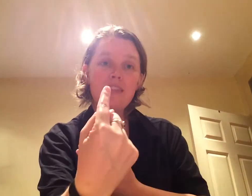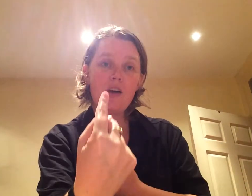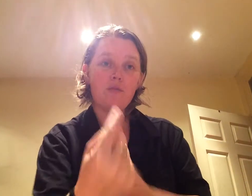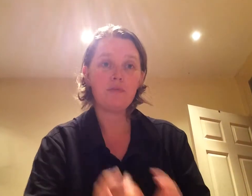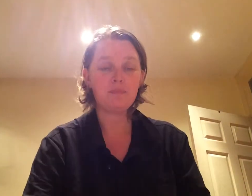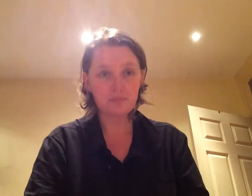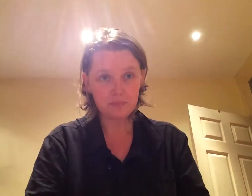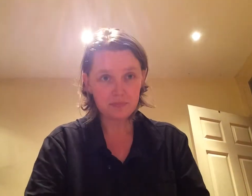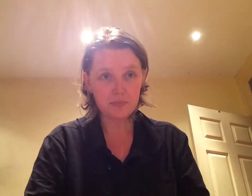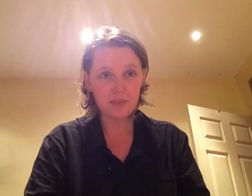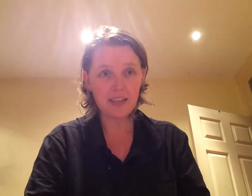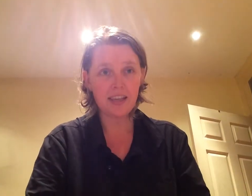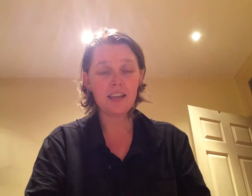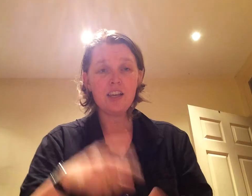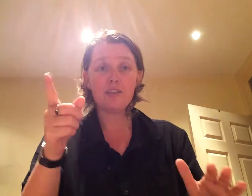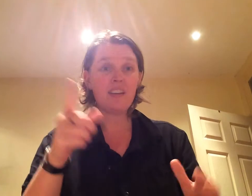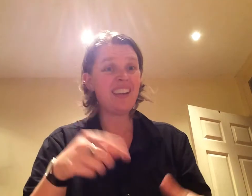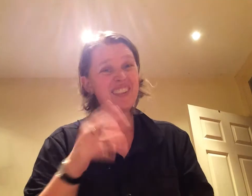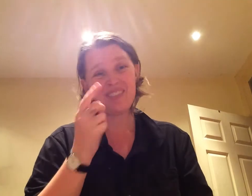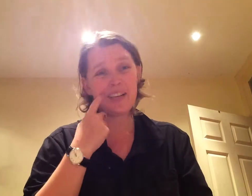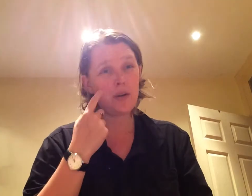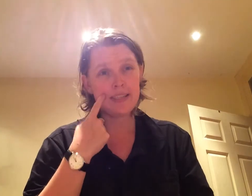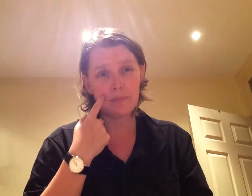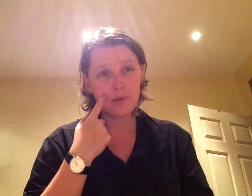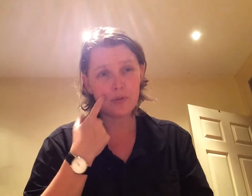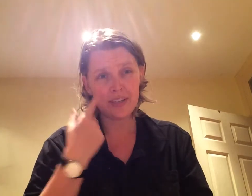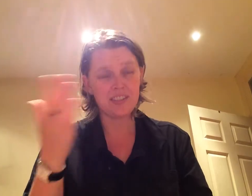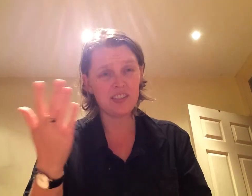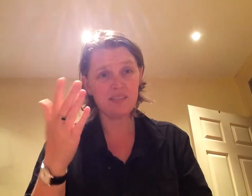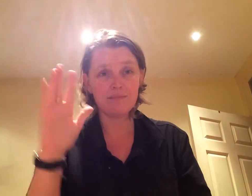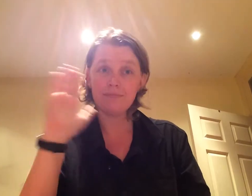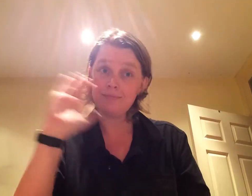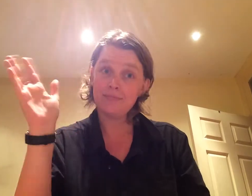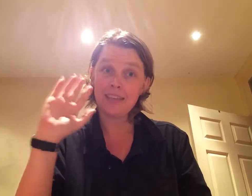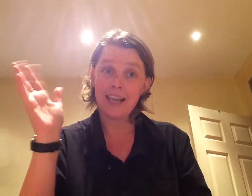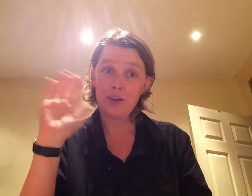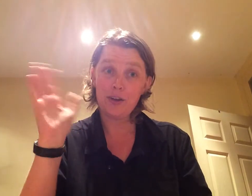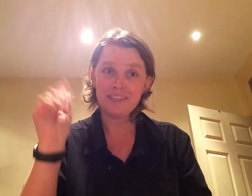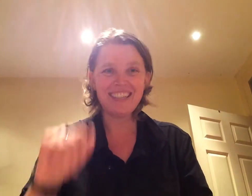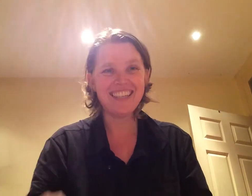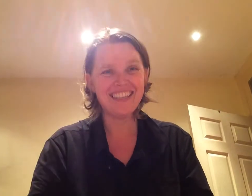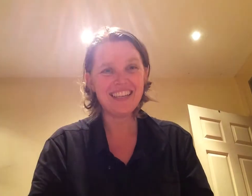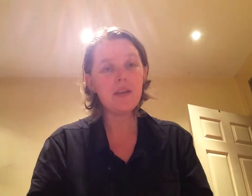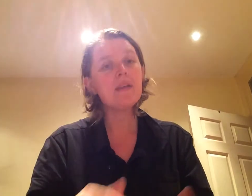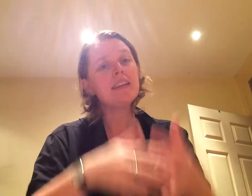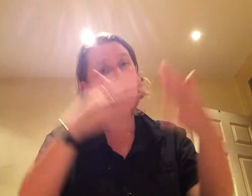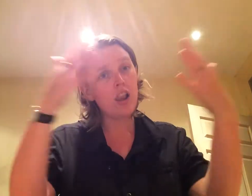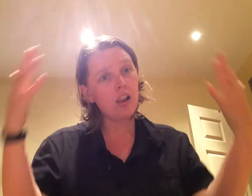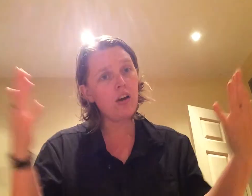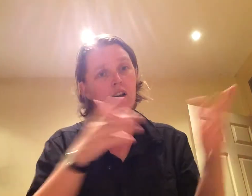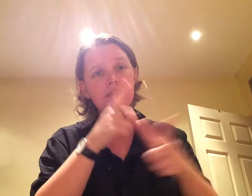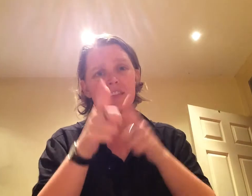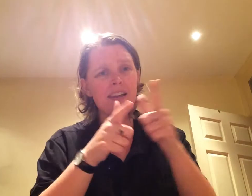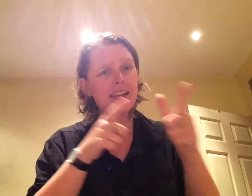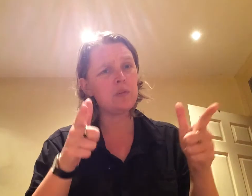yourself. Okay, so, and it's really quite simple. It's just hello. Now, a lot of sign